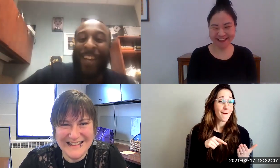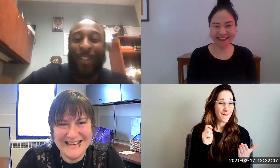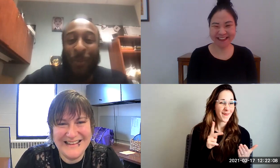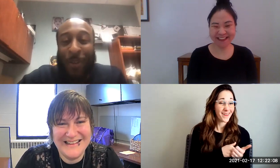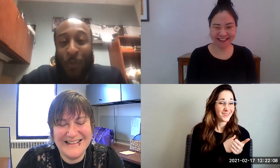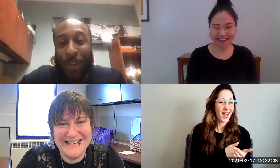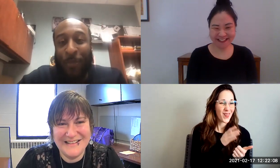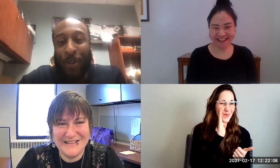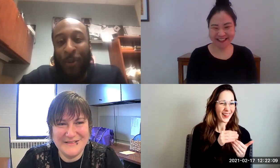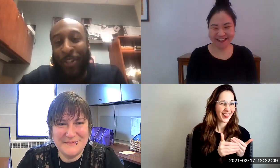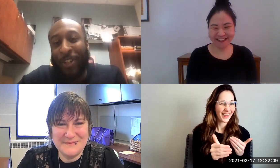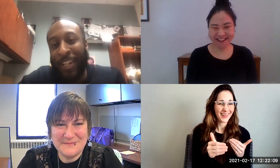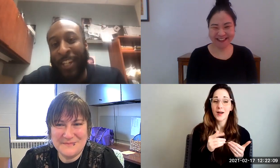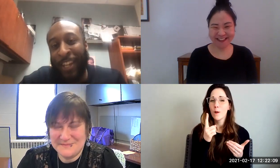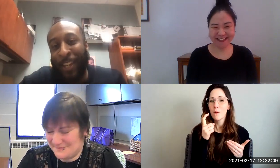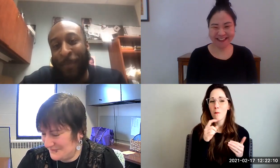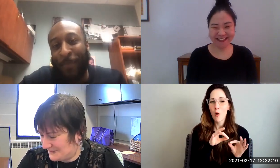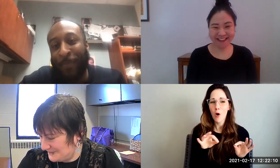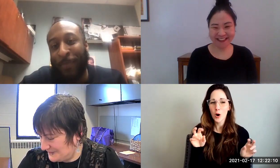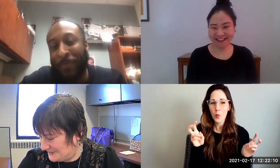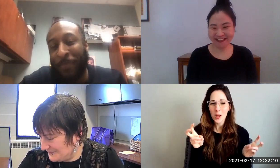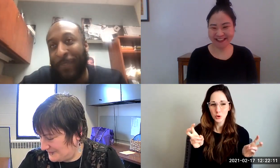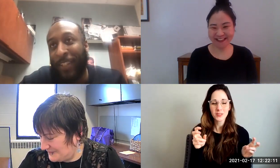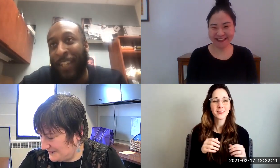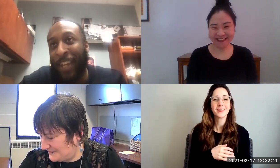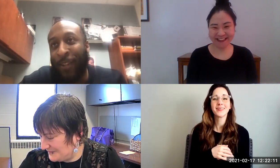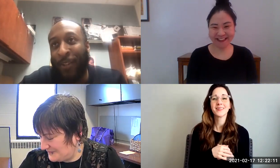All right, so we have one more question